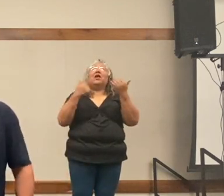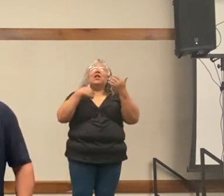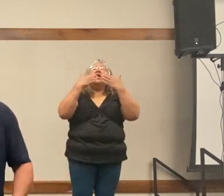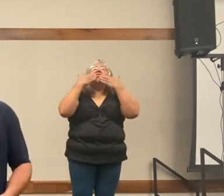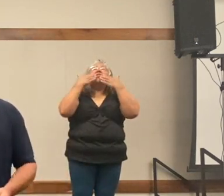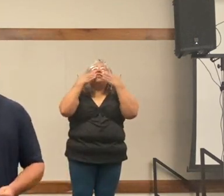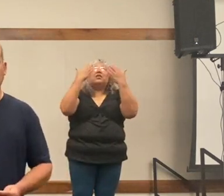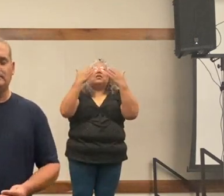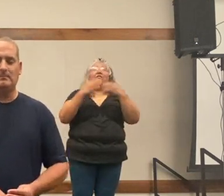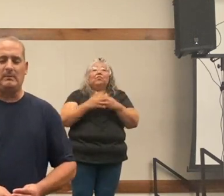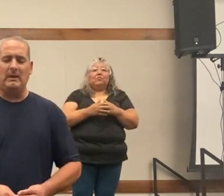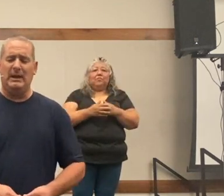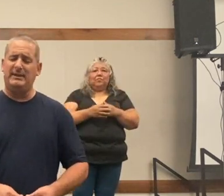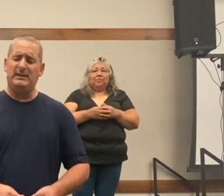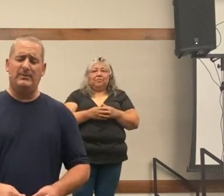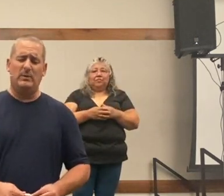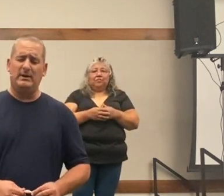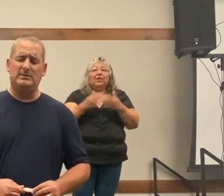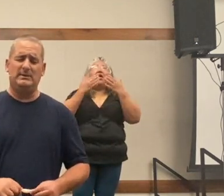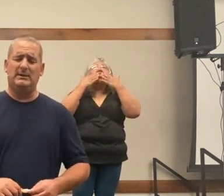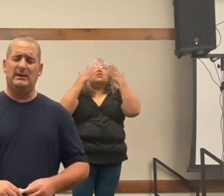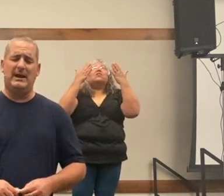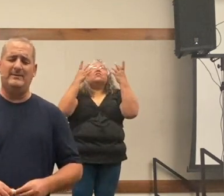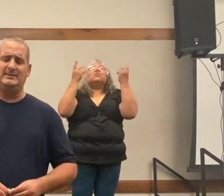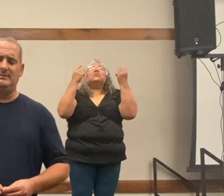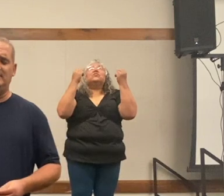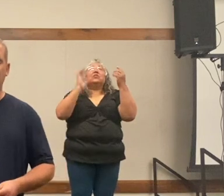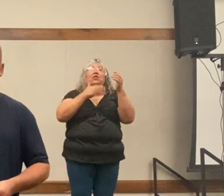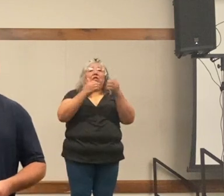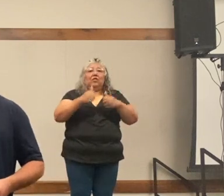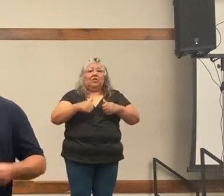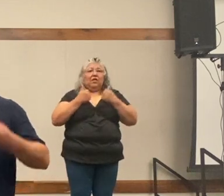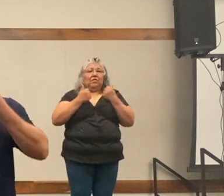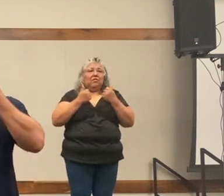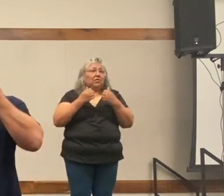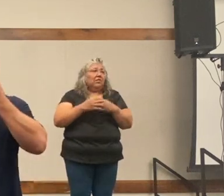you. I thank you for what you're doing in our lives.